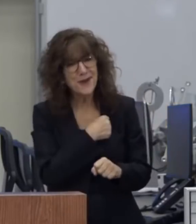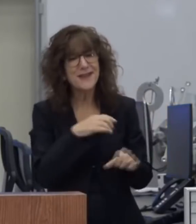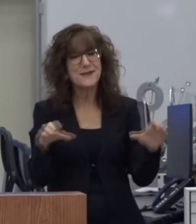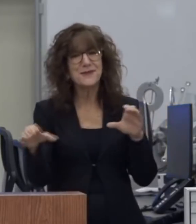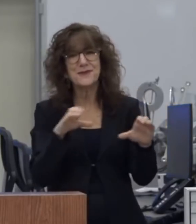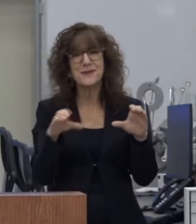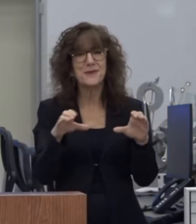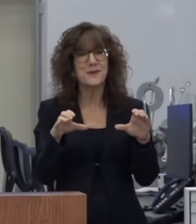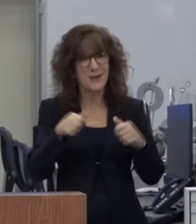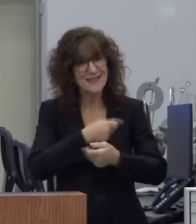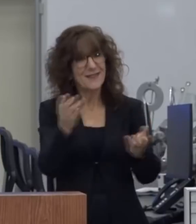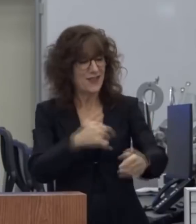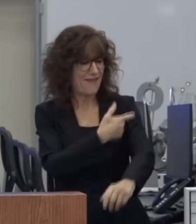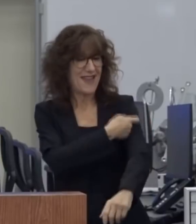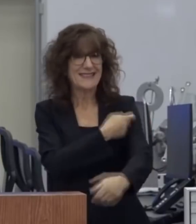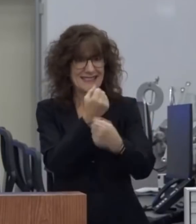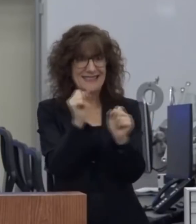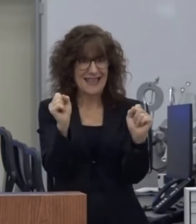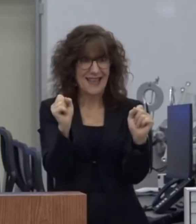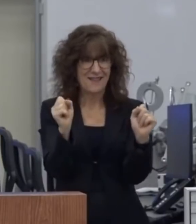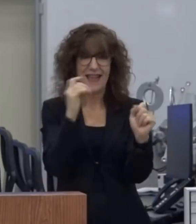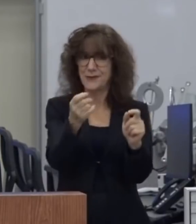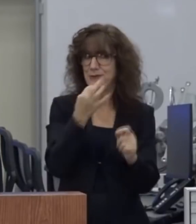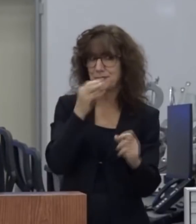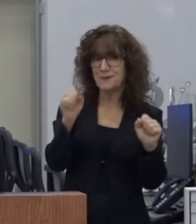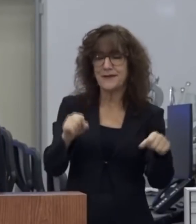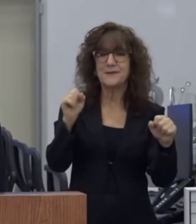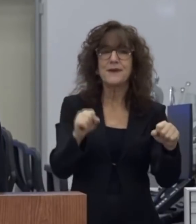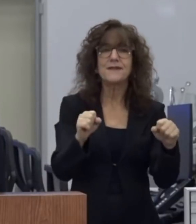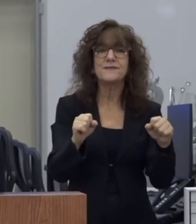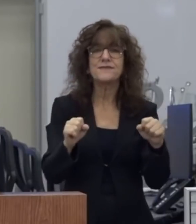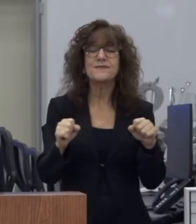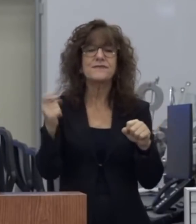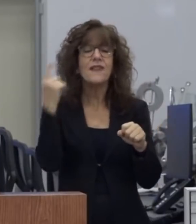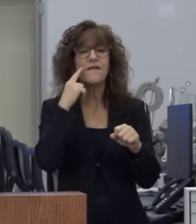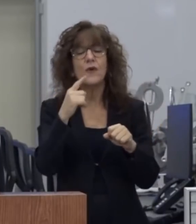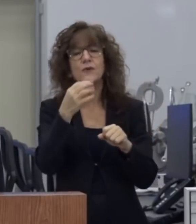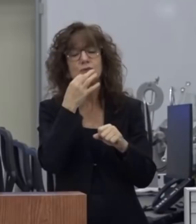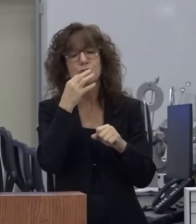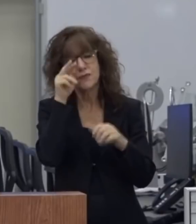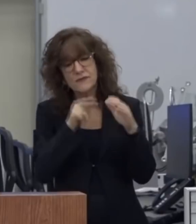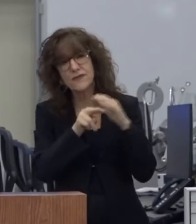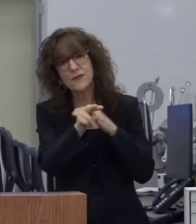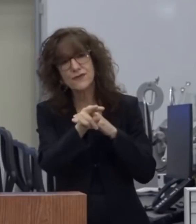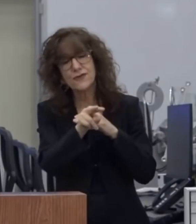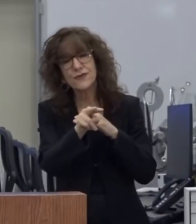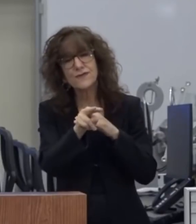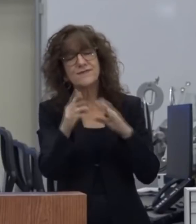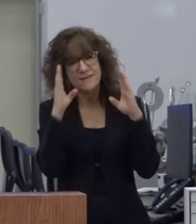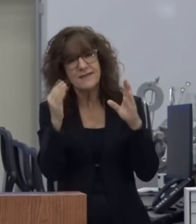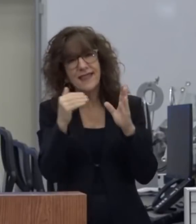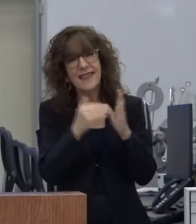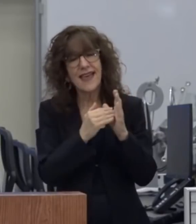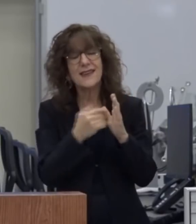this vaccine to Prince Georgians safely and as soon as possible. For the foreseeable future, hear me once again, we must, hear